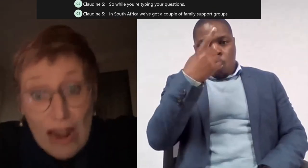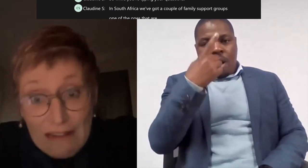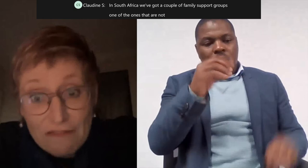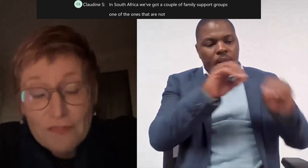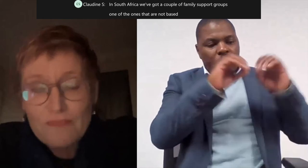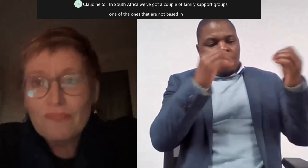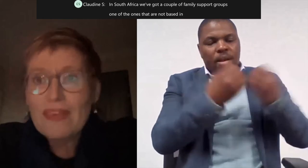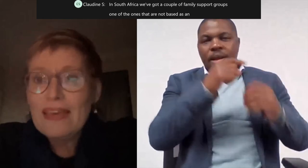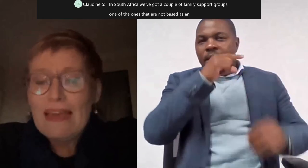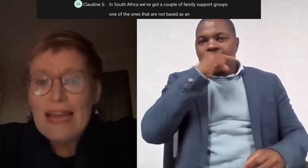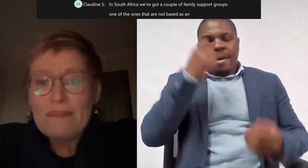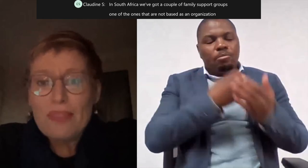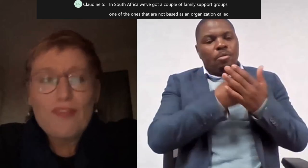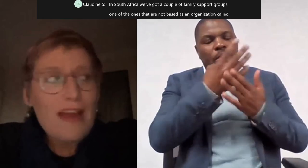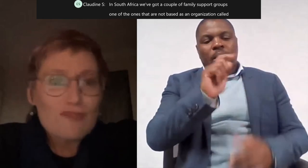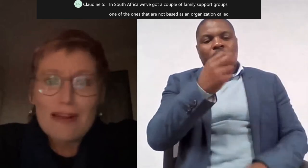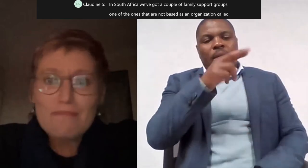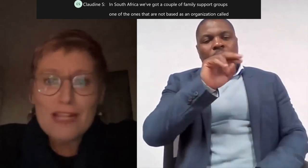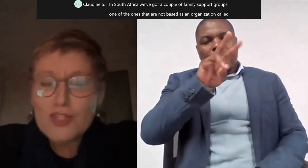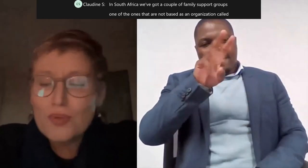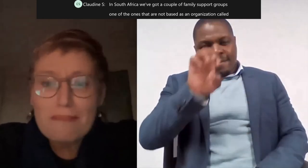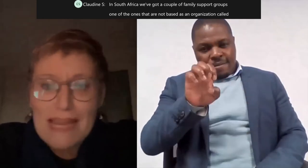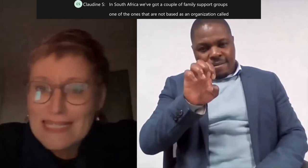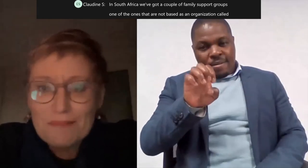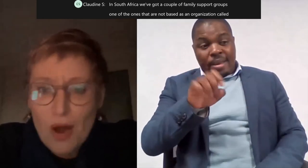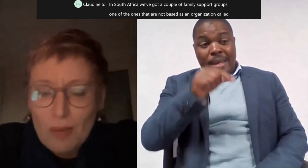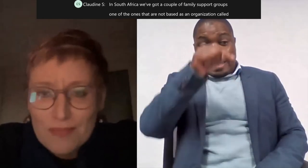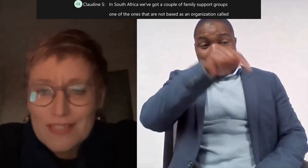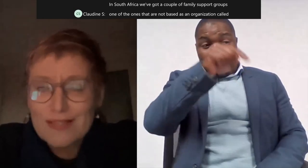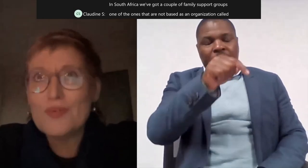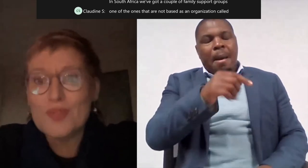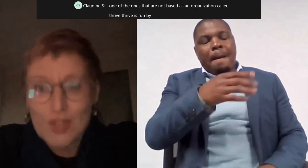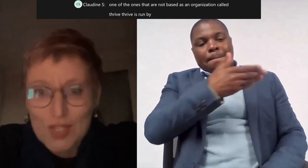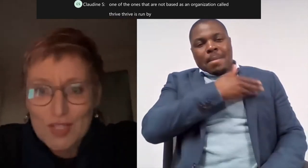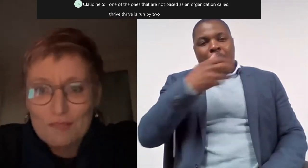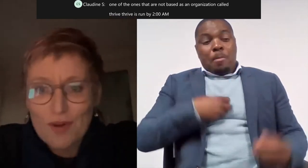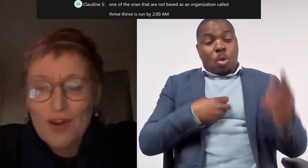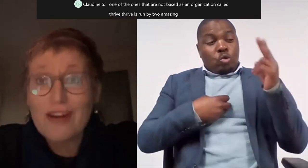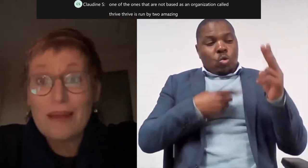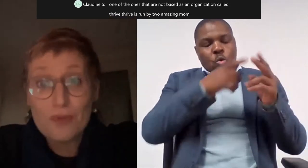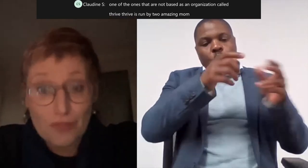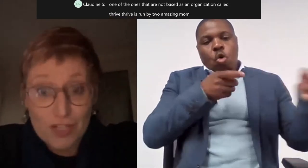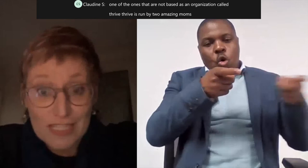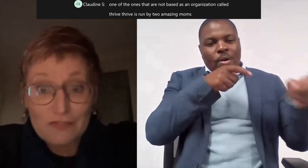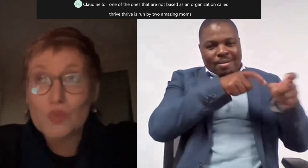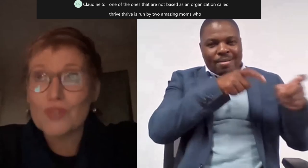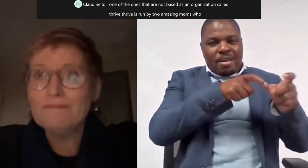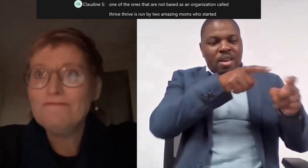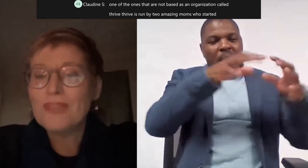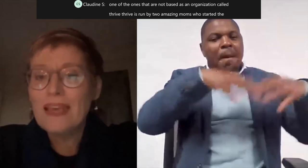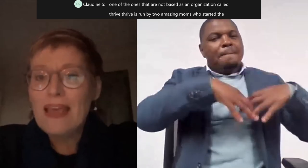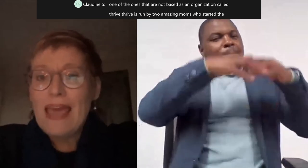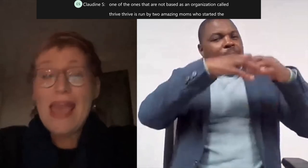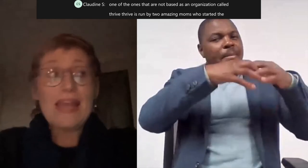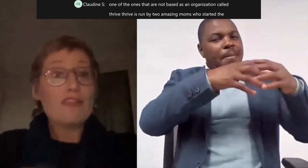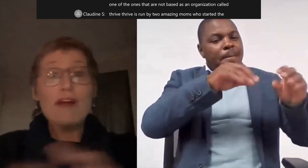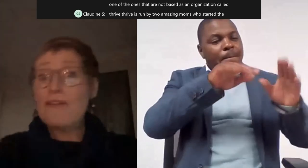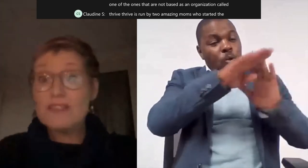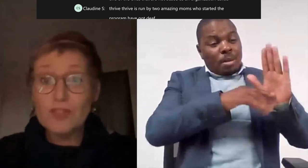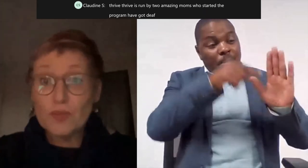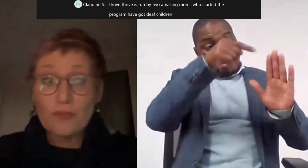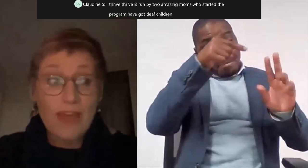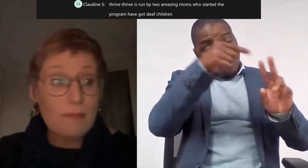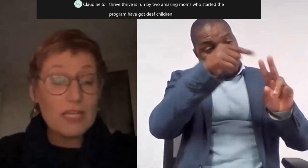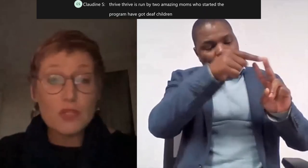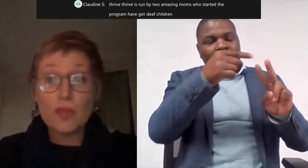organization called Thrive. Thrive is run by two amazing moms who started the program who've got deaf children. And